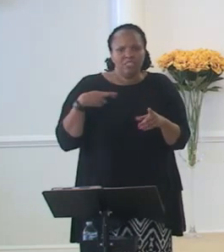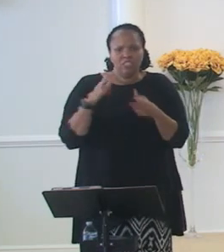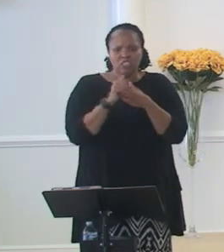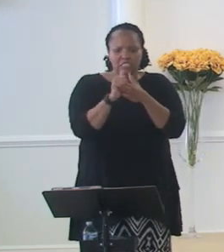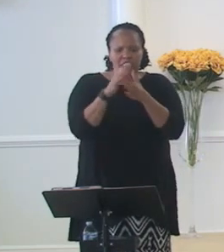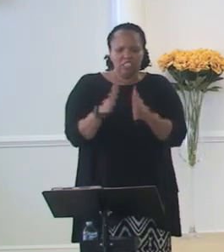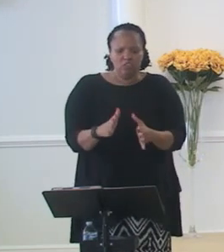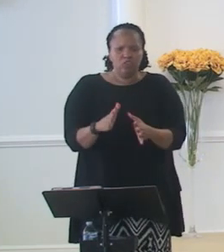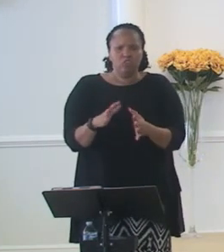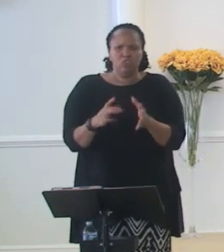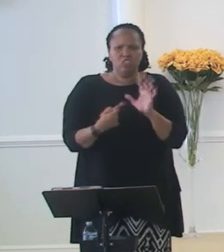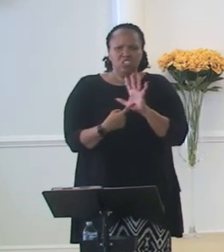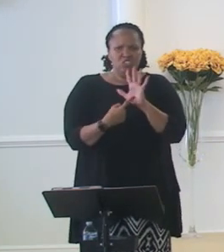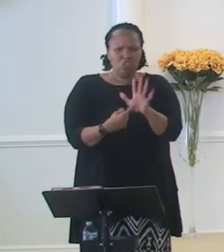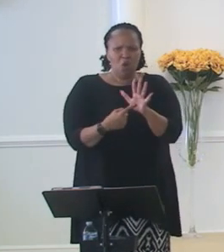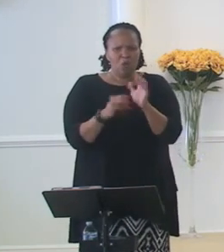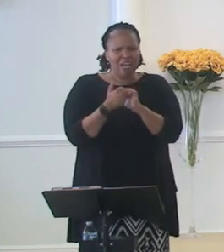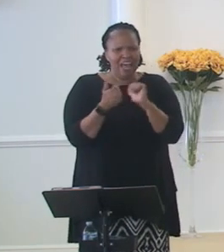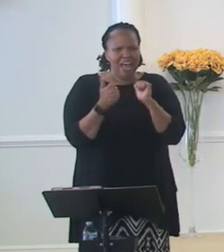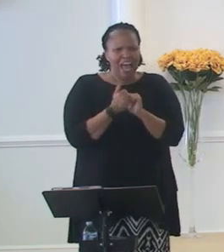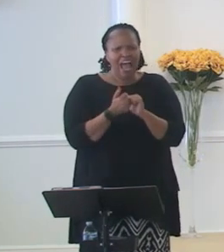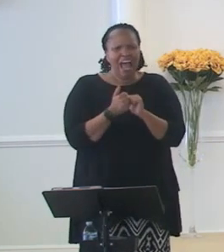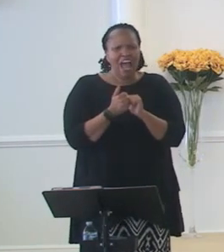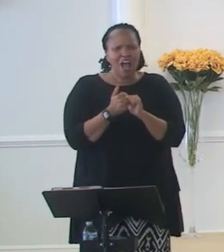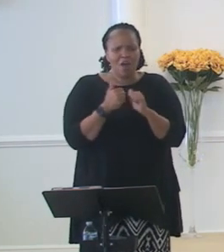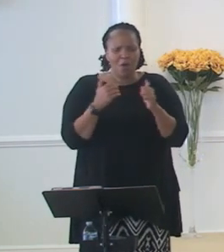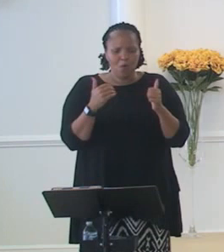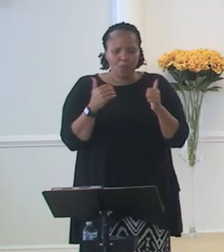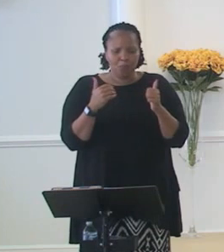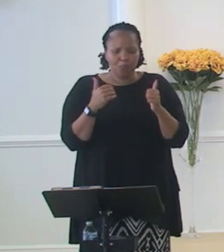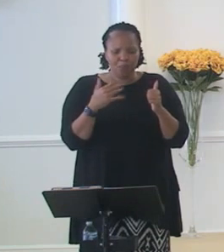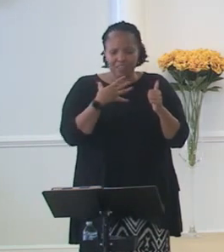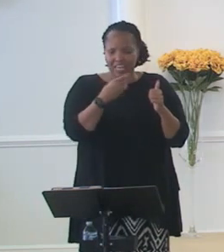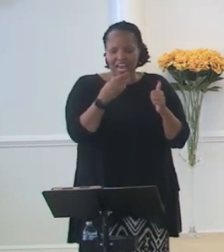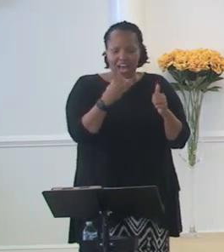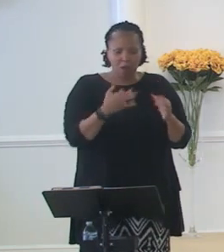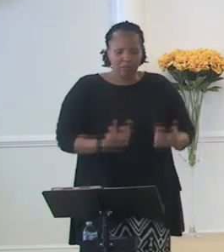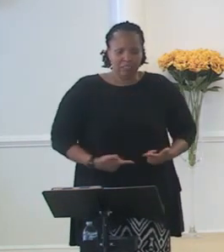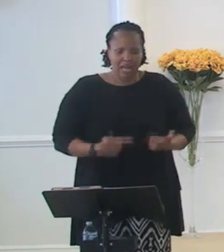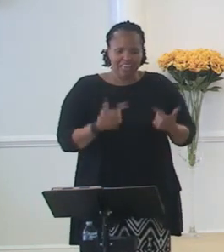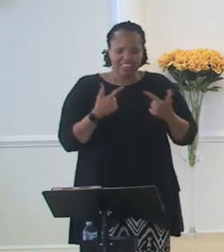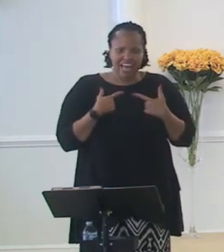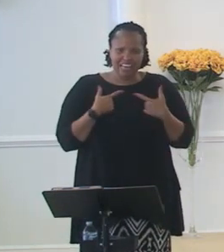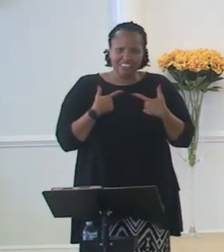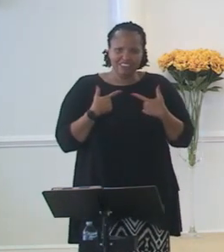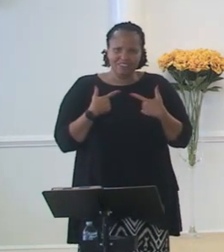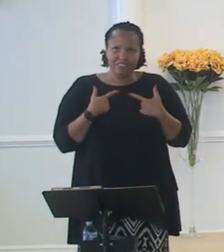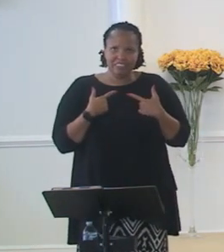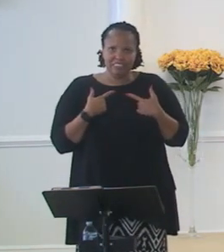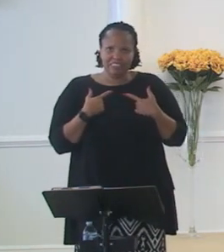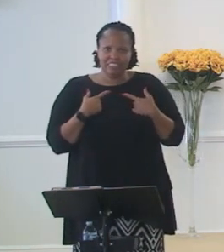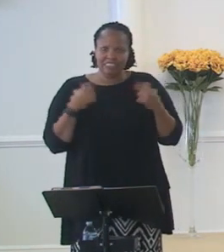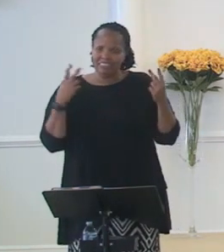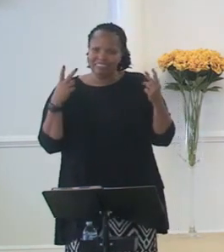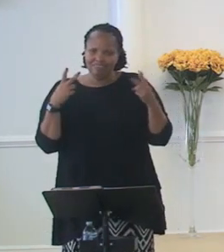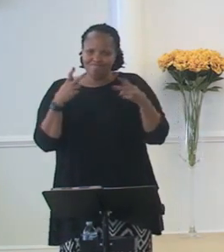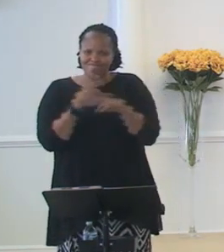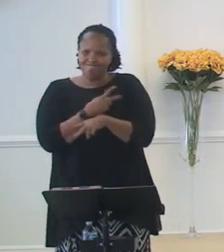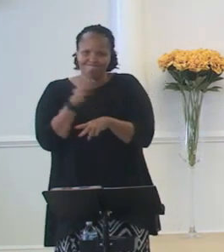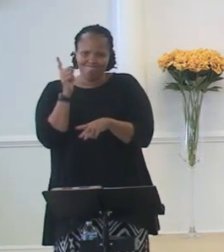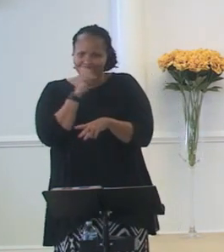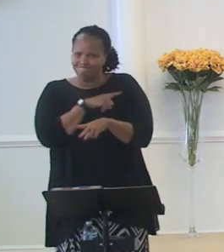exposed how the external or exterior life can be deceptive.